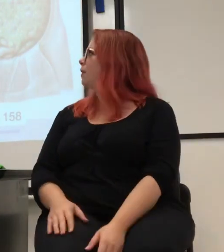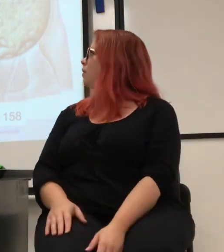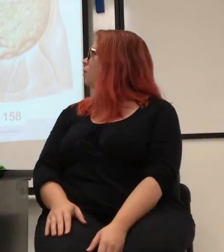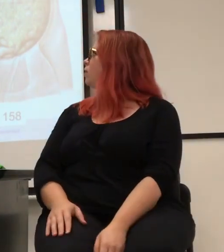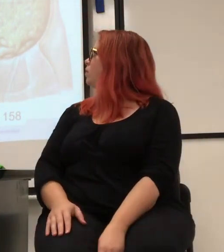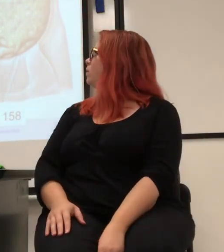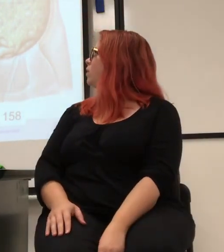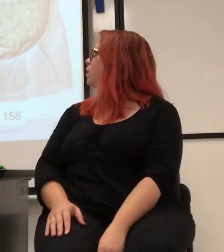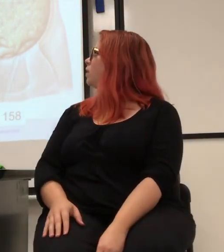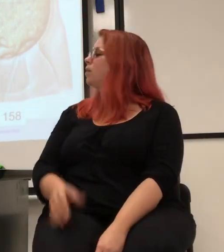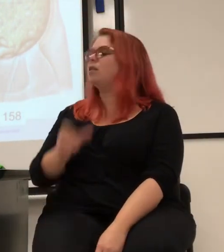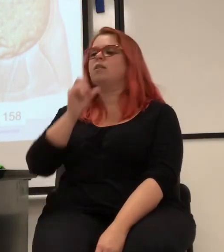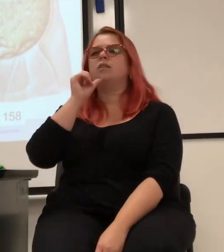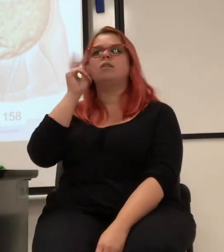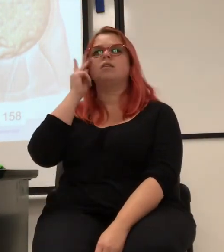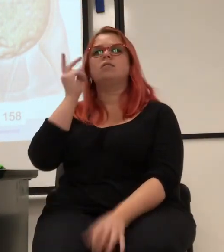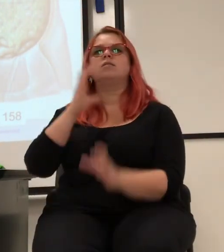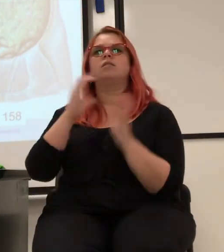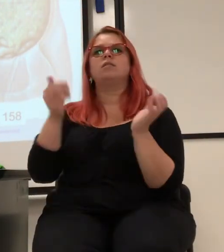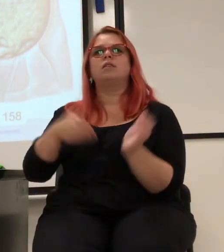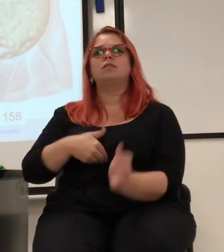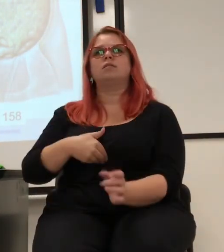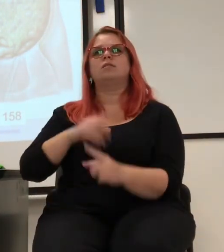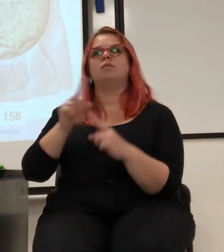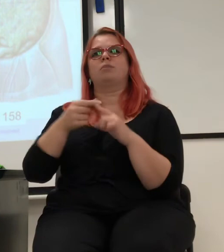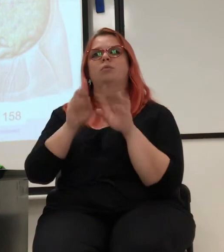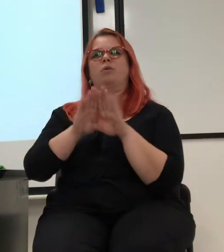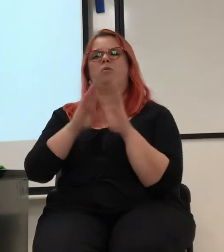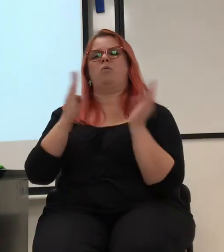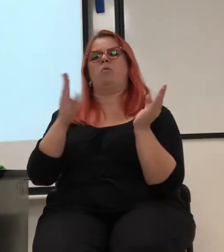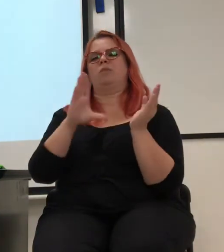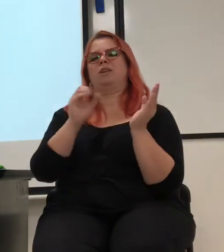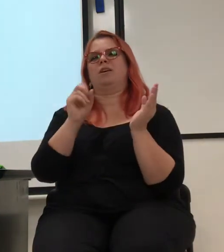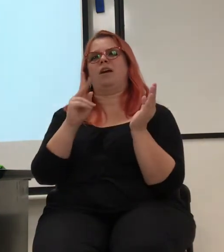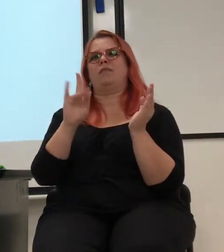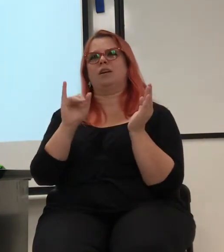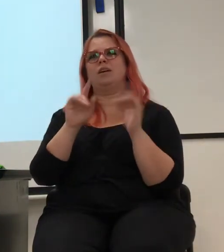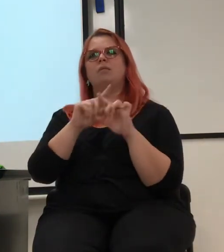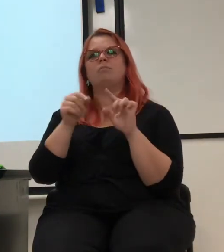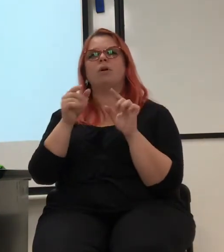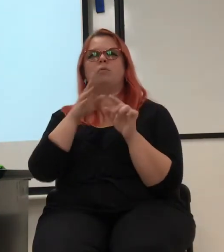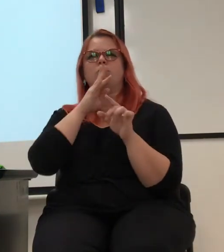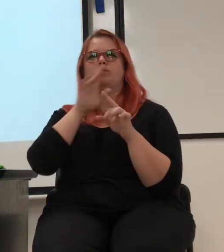So you don't see much of the stomach when you open the ab cavity, but let's talk about it.